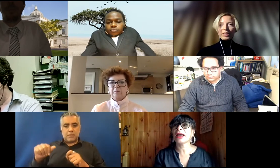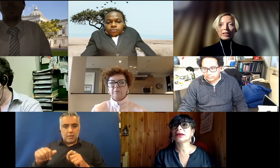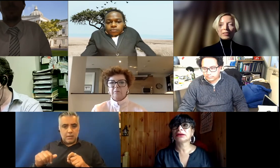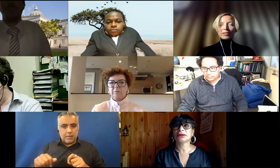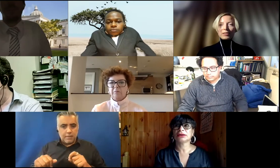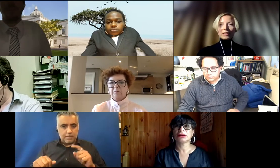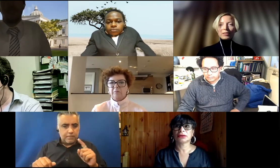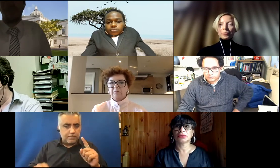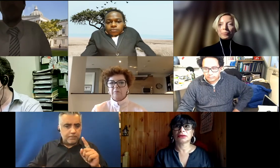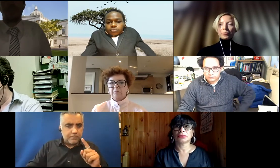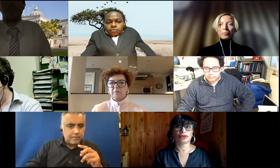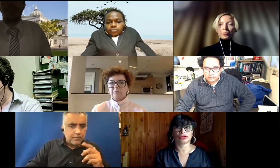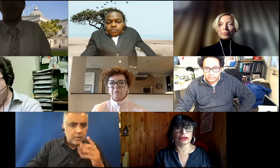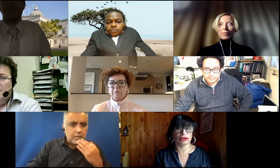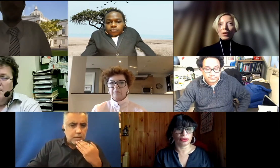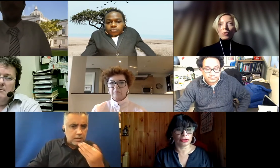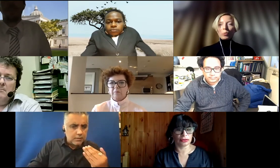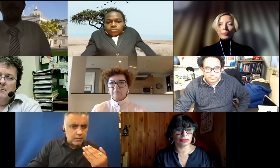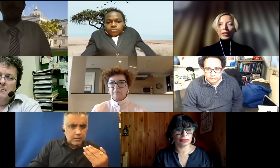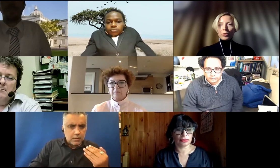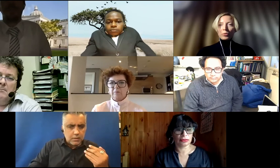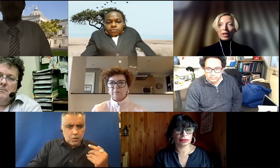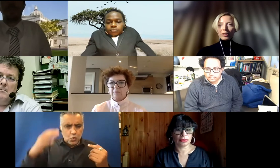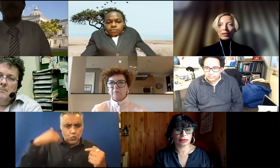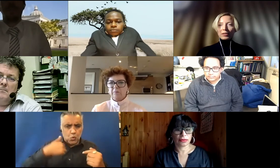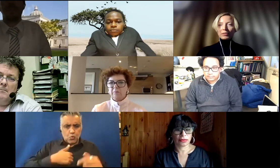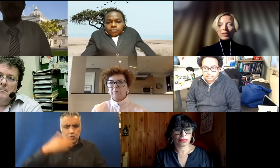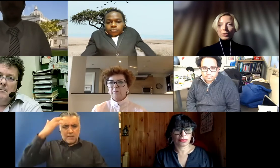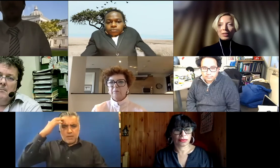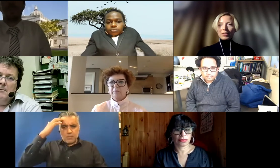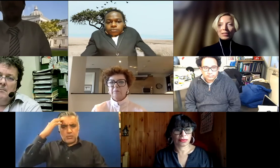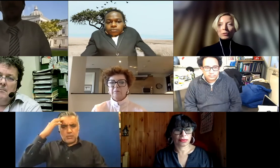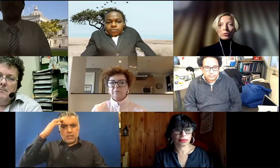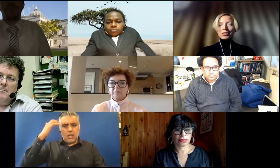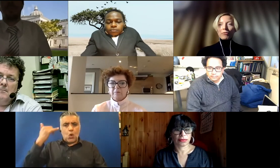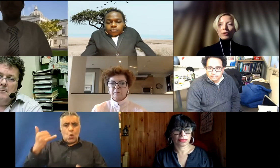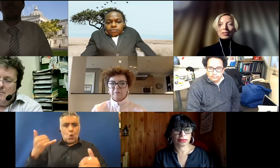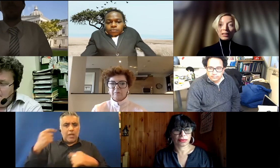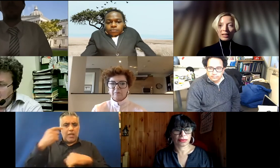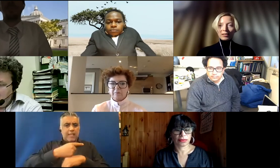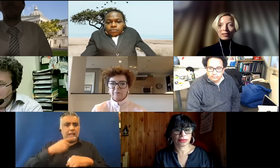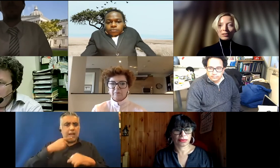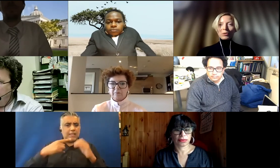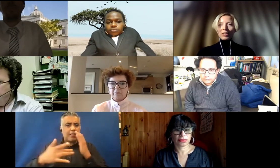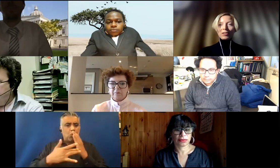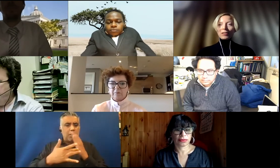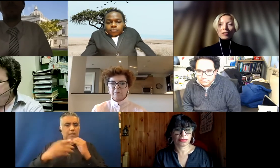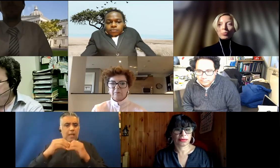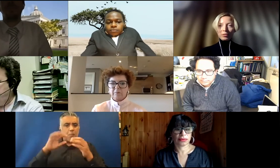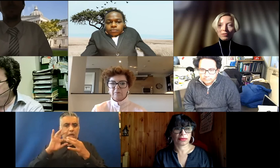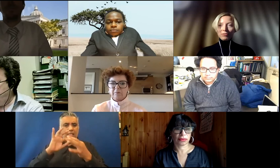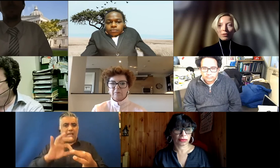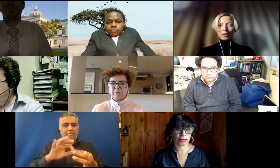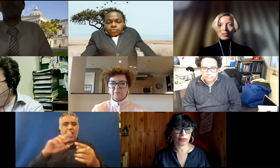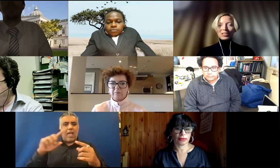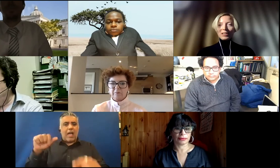Thank you, Daniel. Well, we know that nowadays technologies are very tightly connected to anything in the